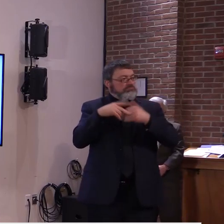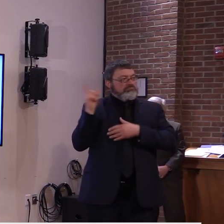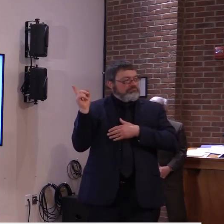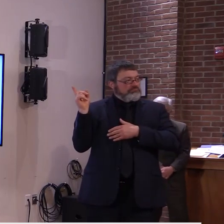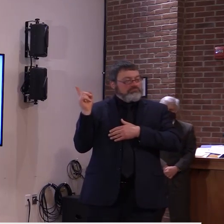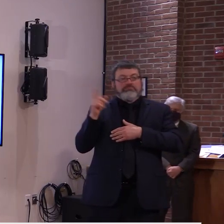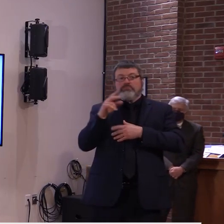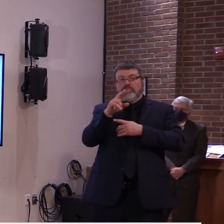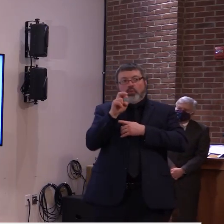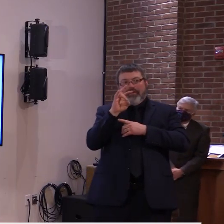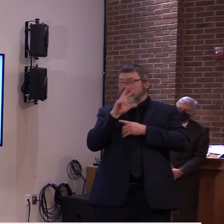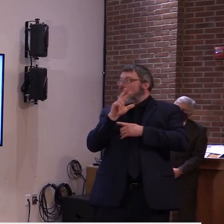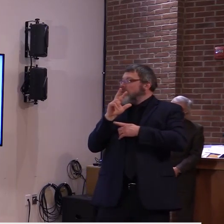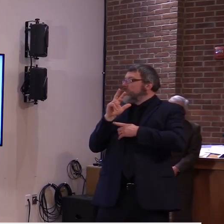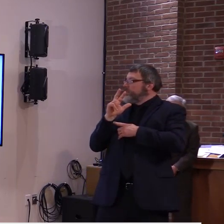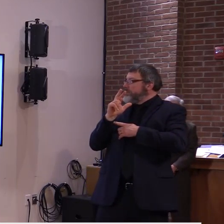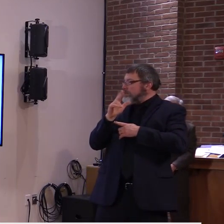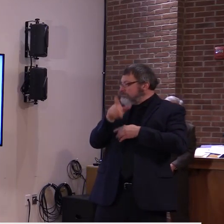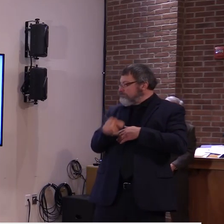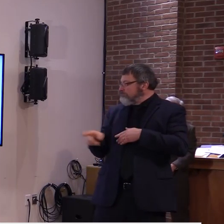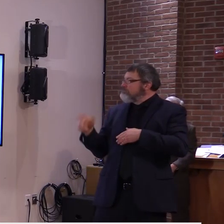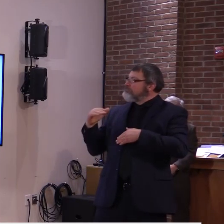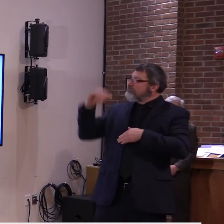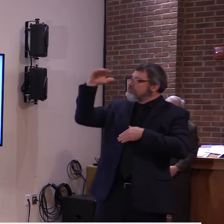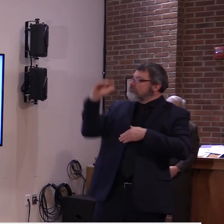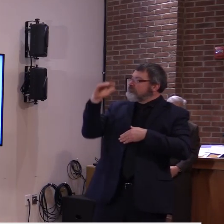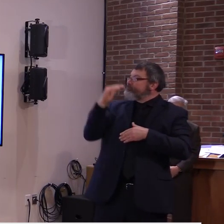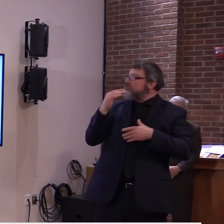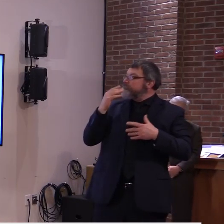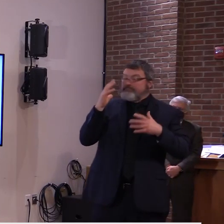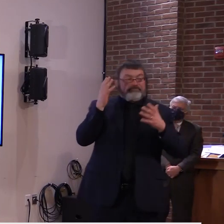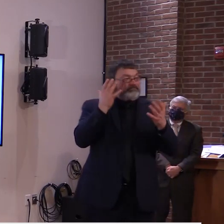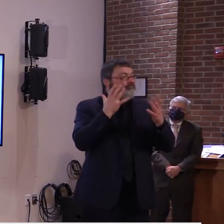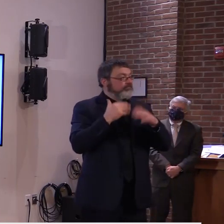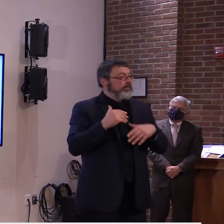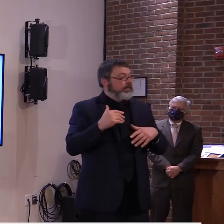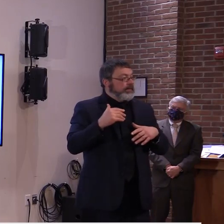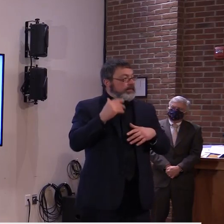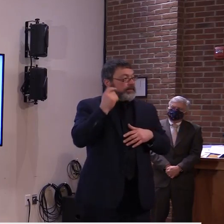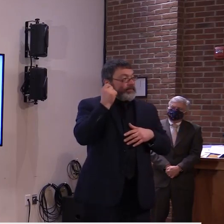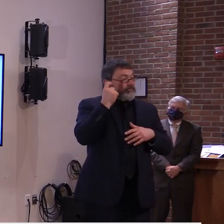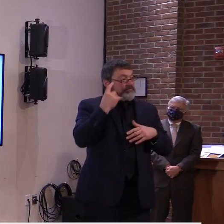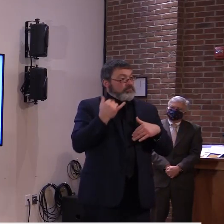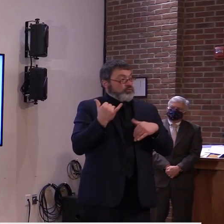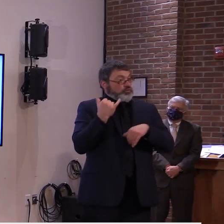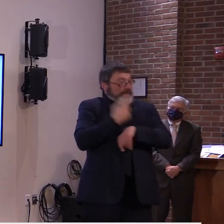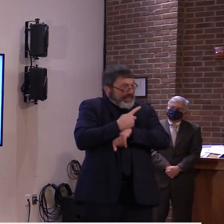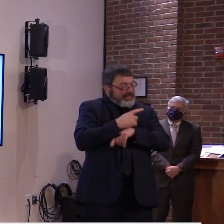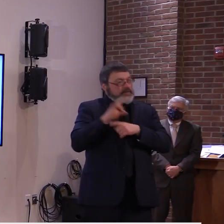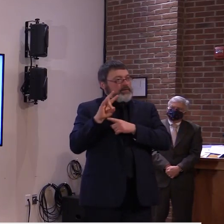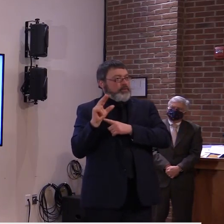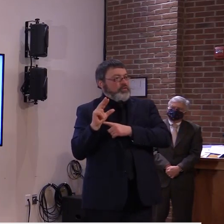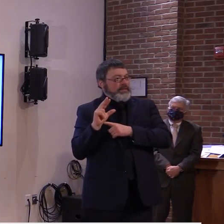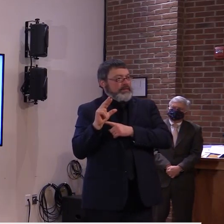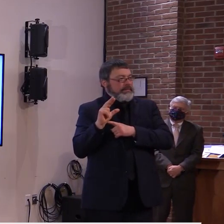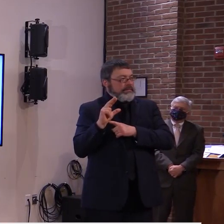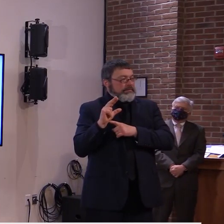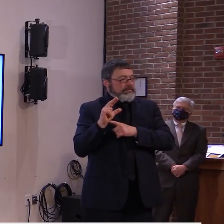from UVM Medical Center. All cases stemming from the reporting delay are now included in our